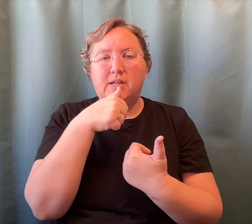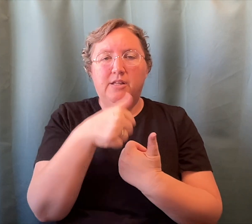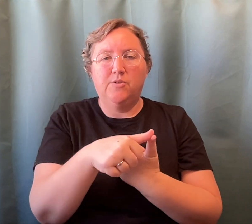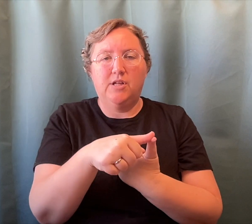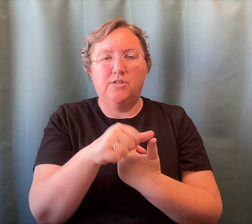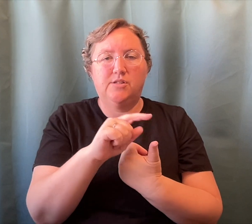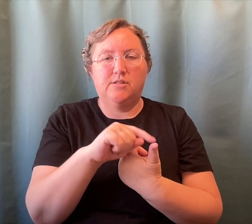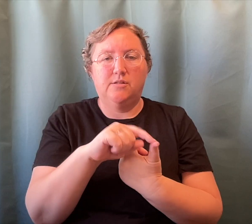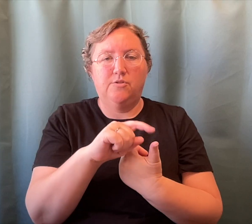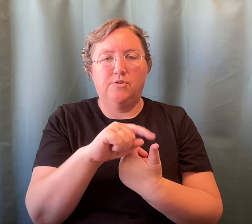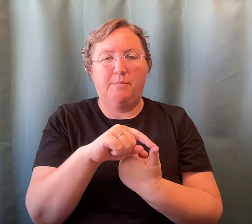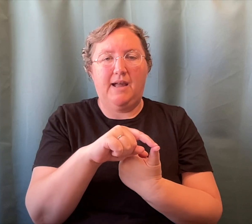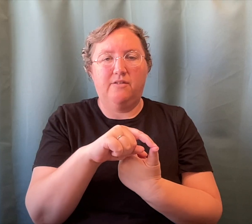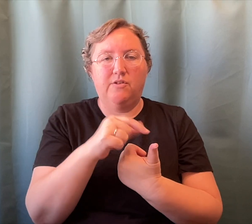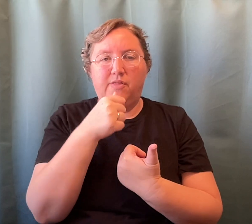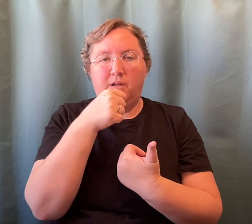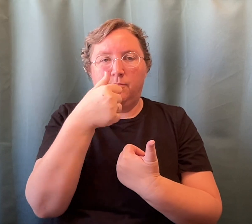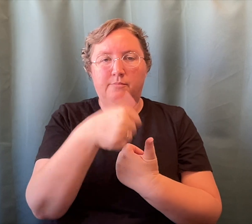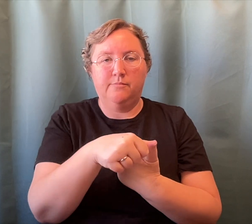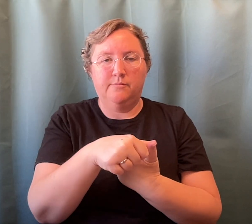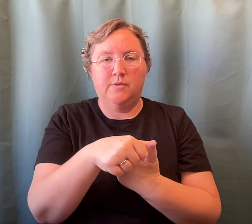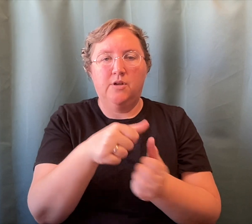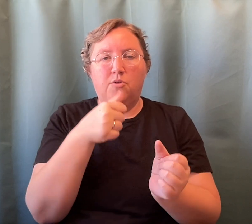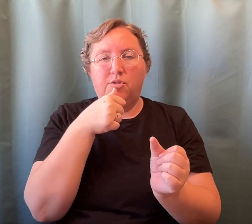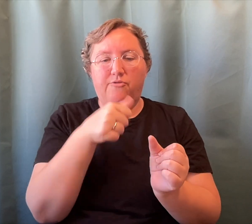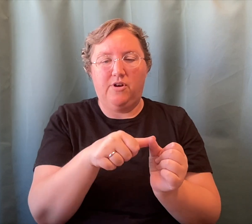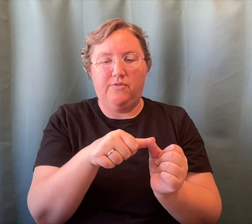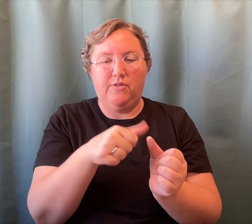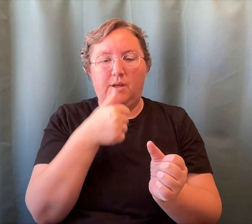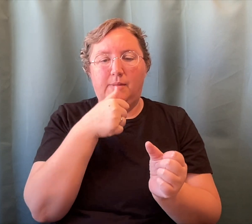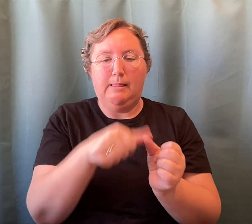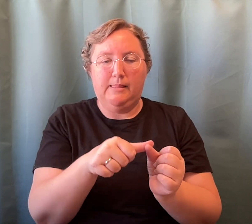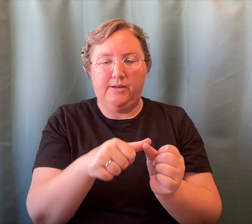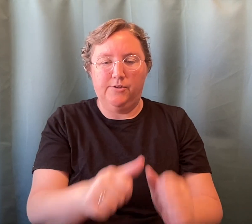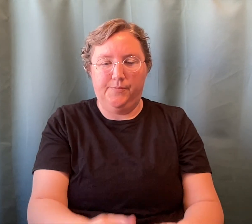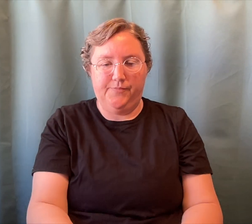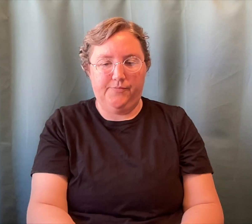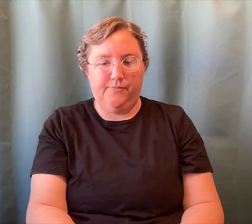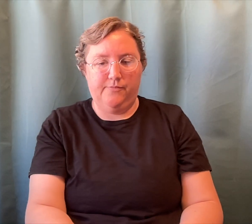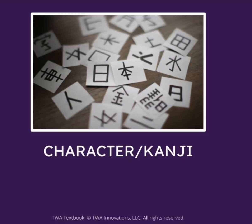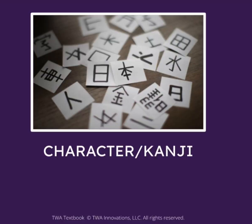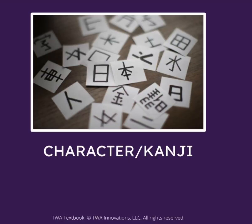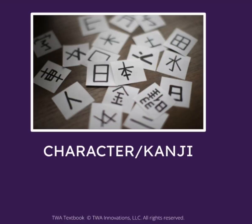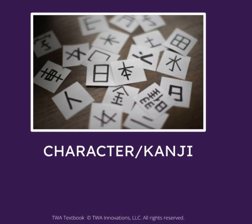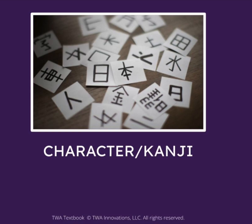You can use the back of your thumb or the front of your thumb, letter.